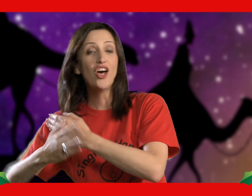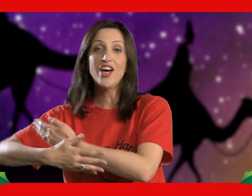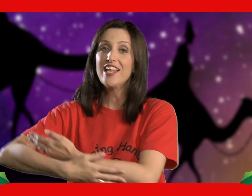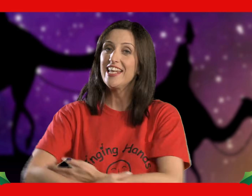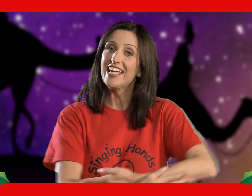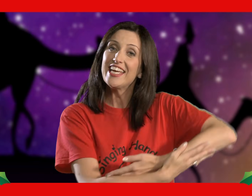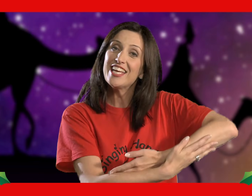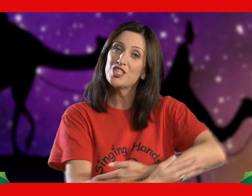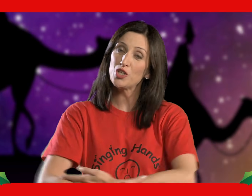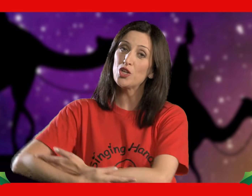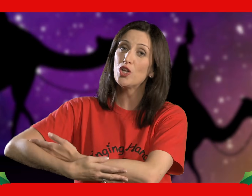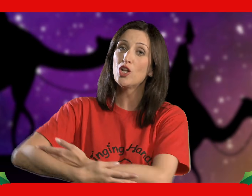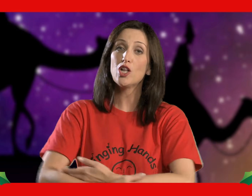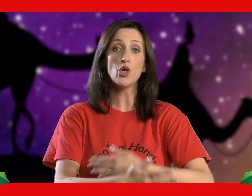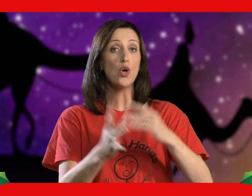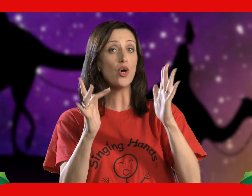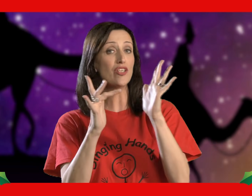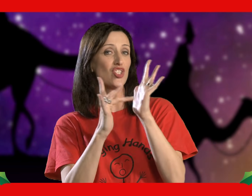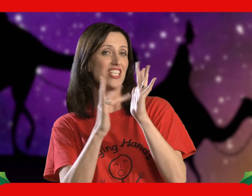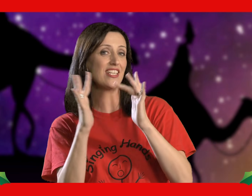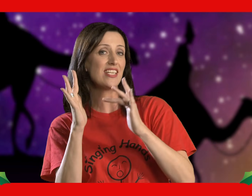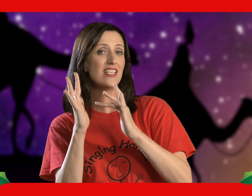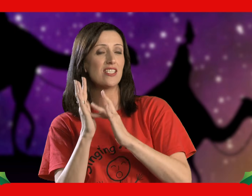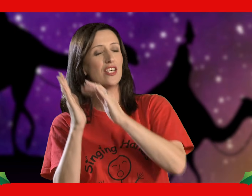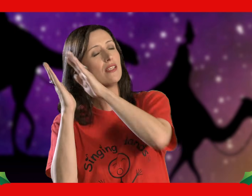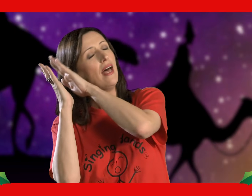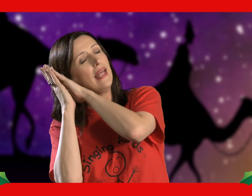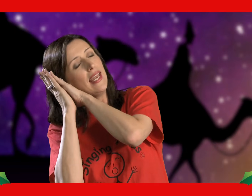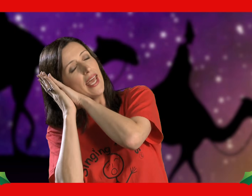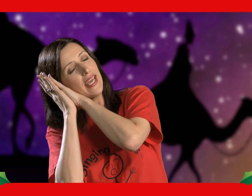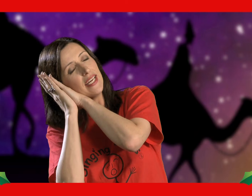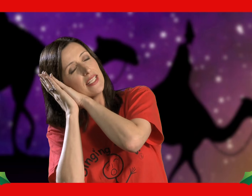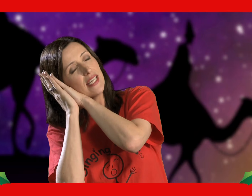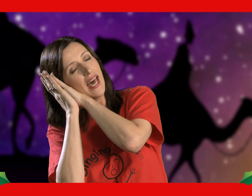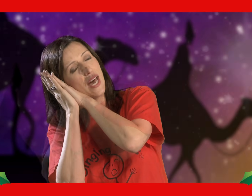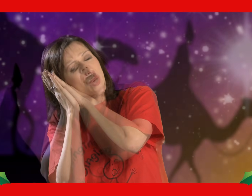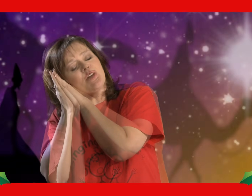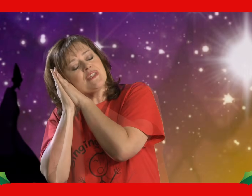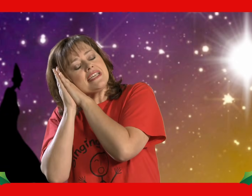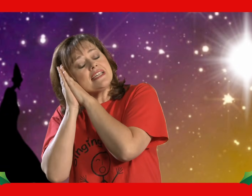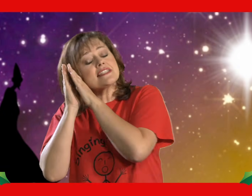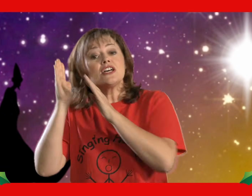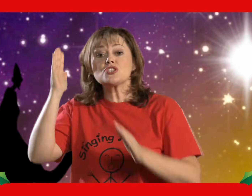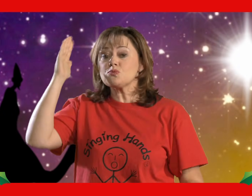the little Lord Jesus laid down his